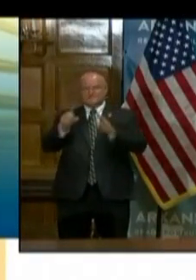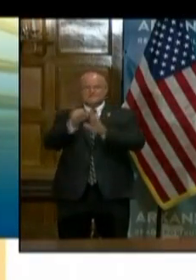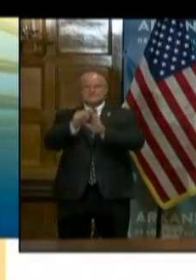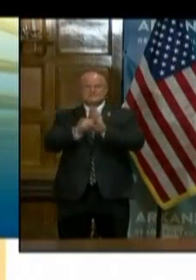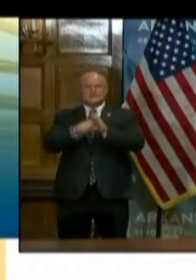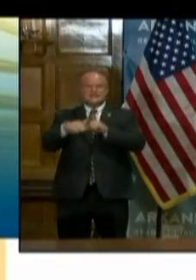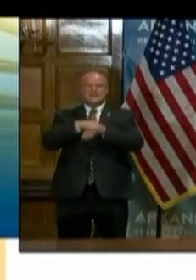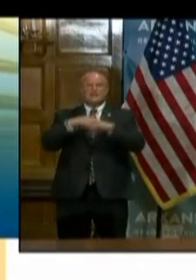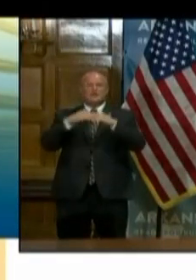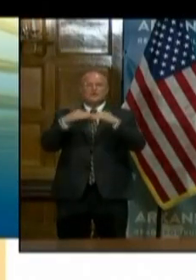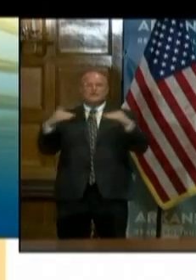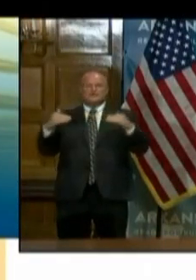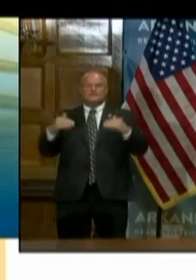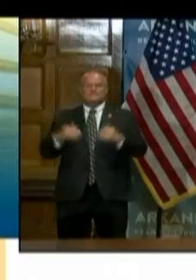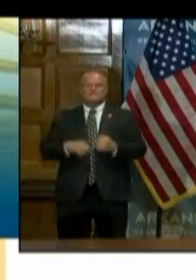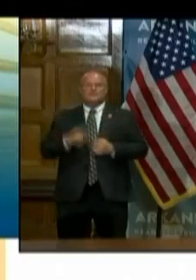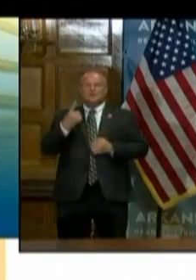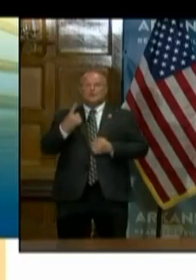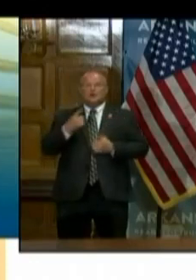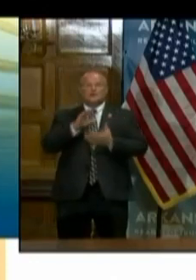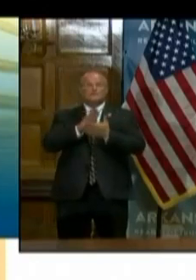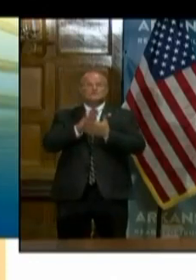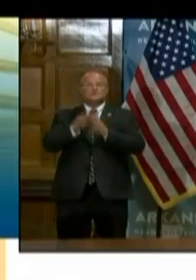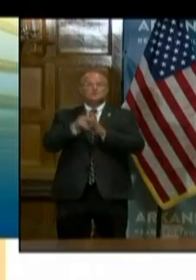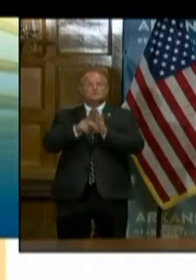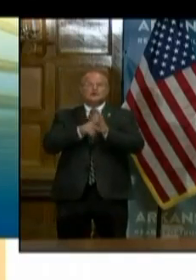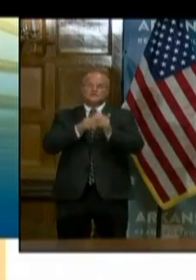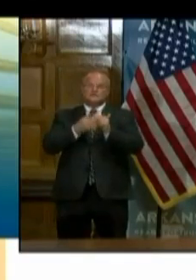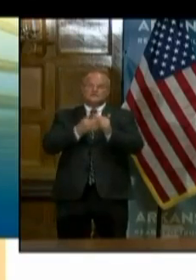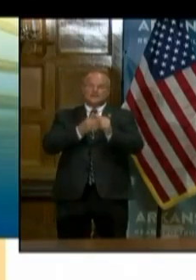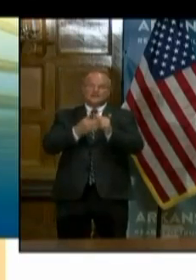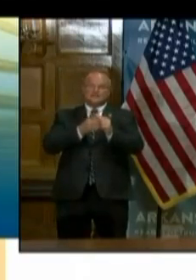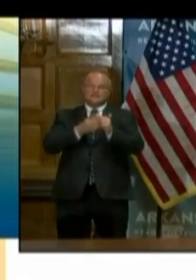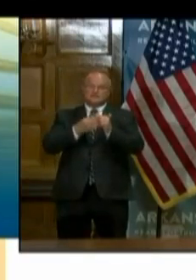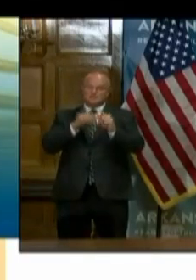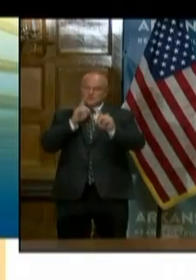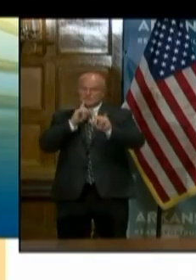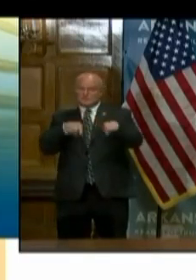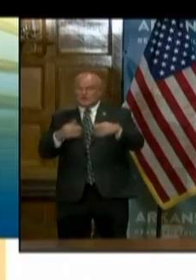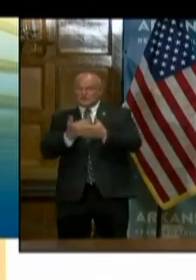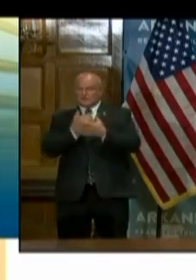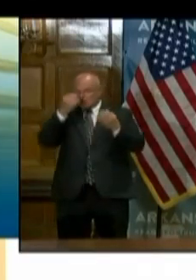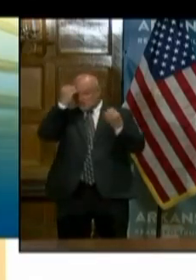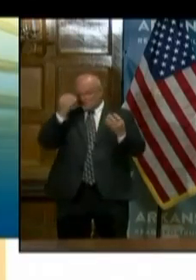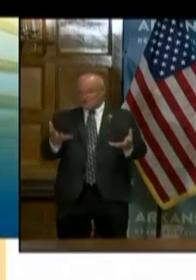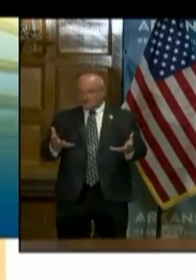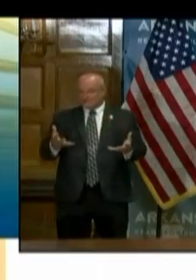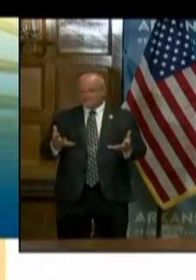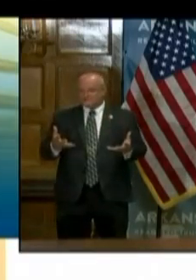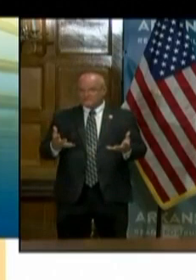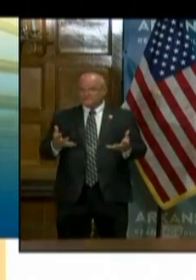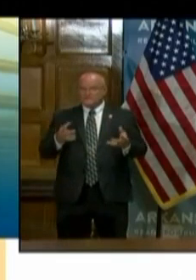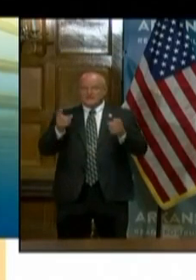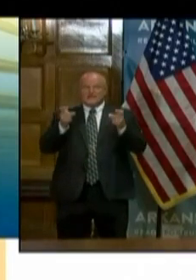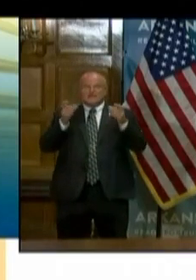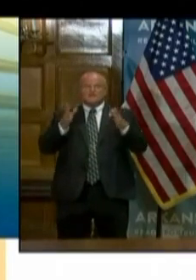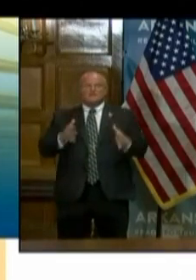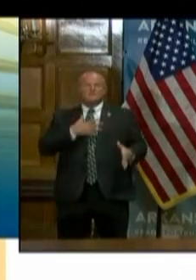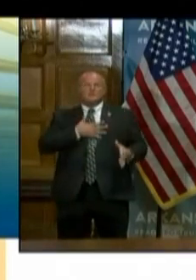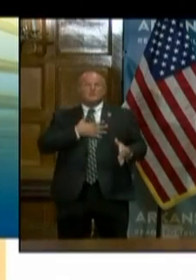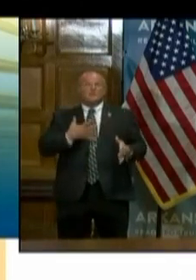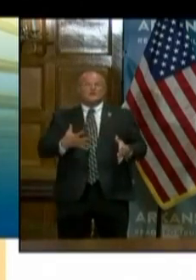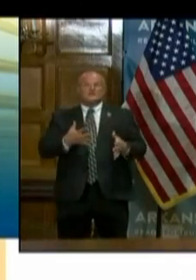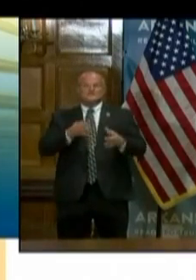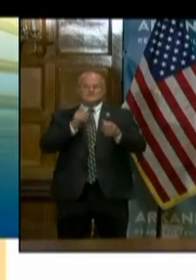local level. One, school policies must be flexible and nimble in responding to new information, and administrators must be willing